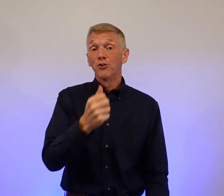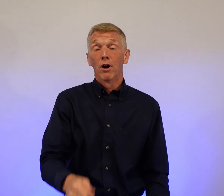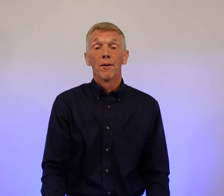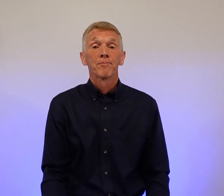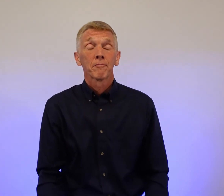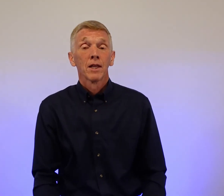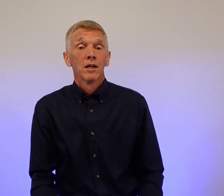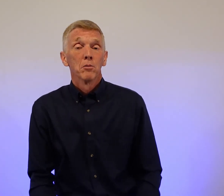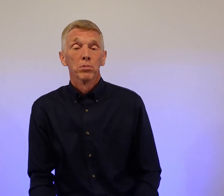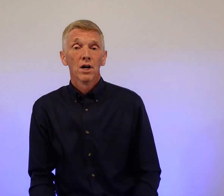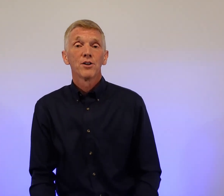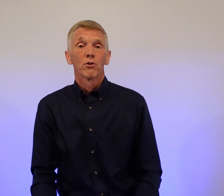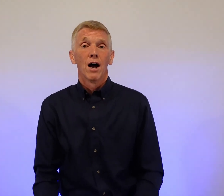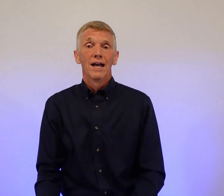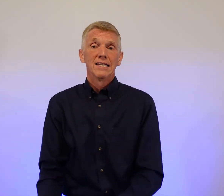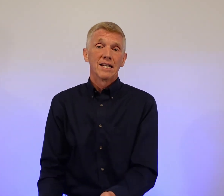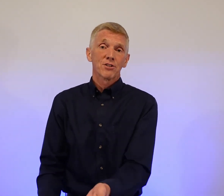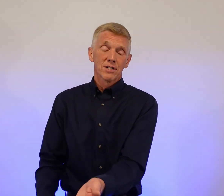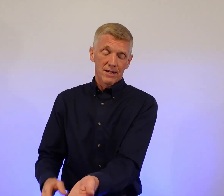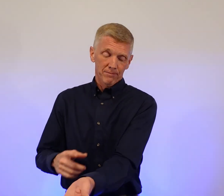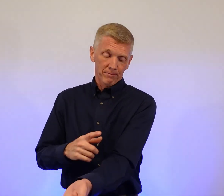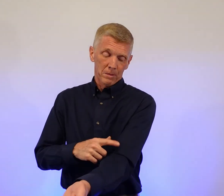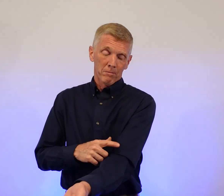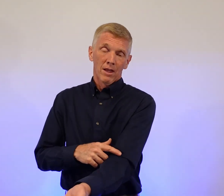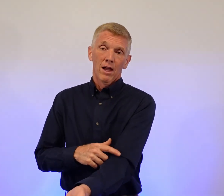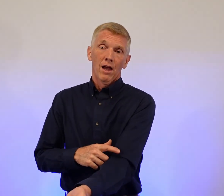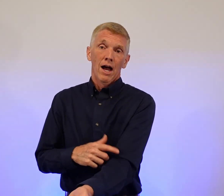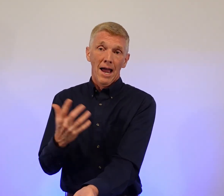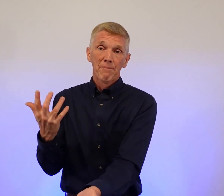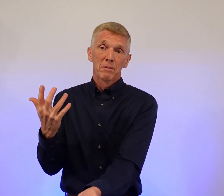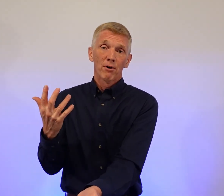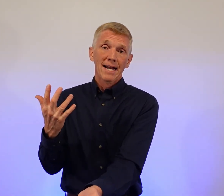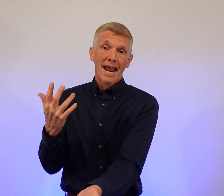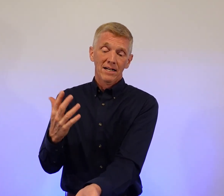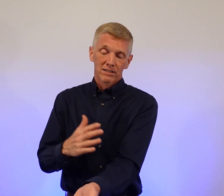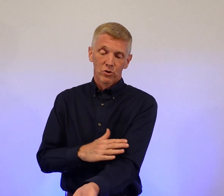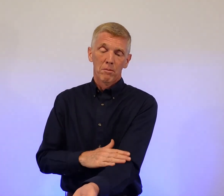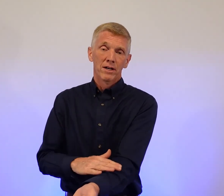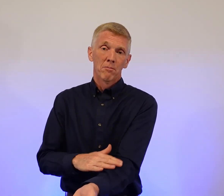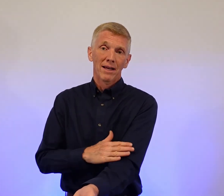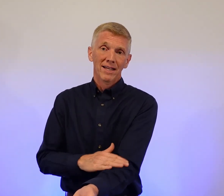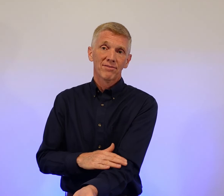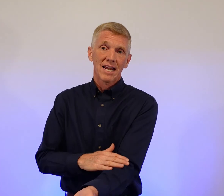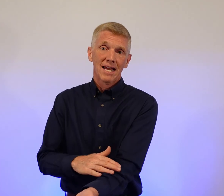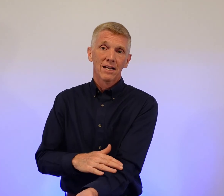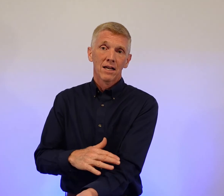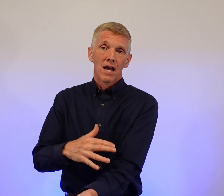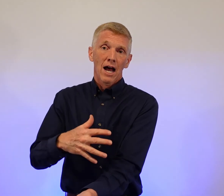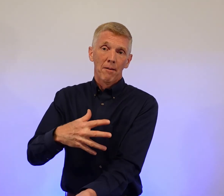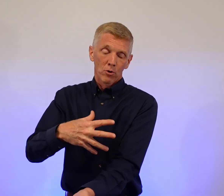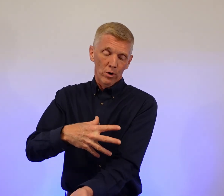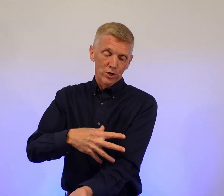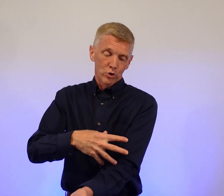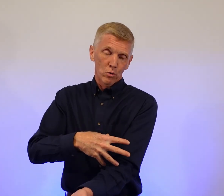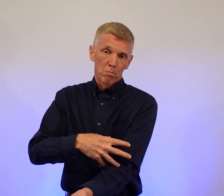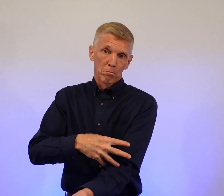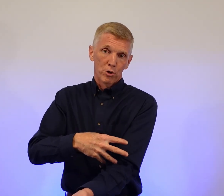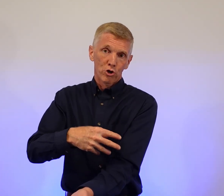draw? Blood draw is interesting. I happen to be right-handed, so here my left hand, I'm going to pull